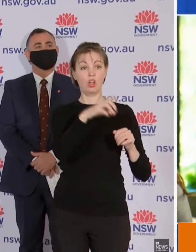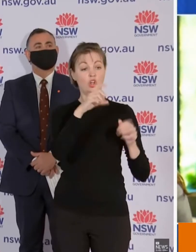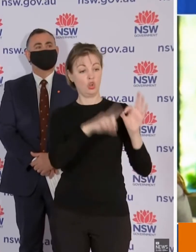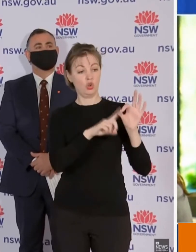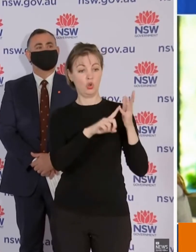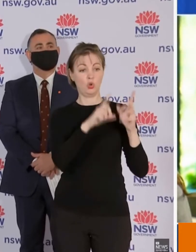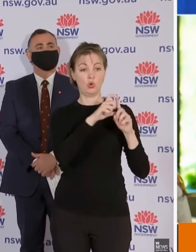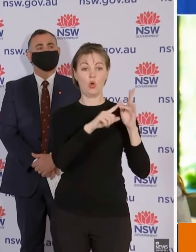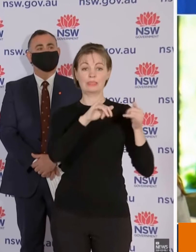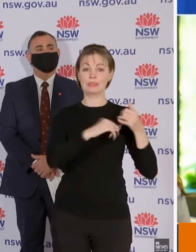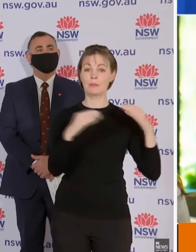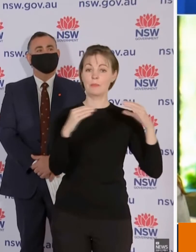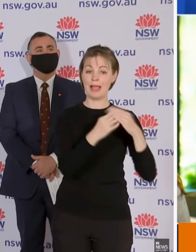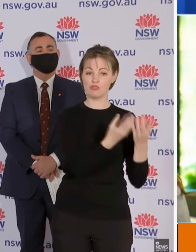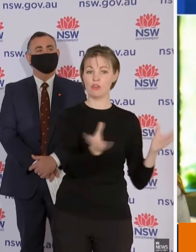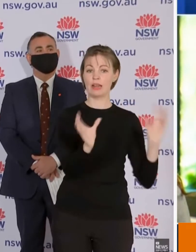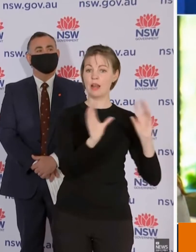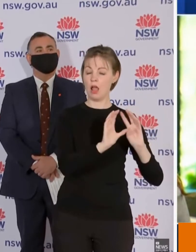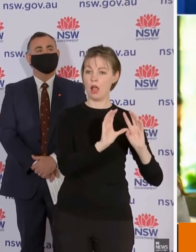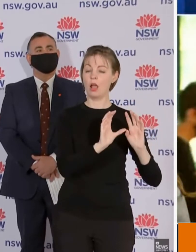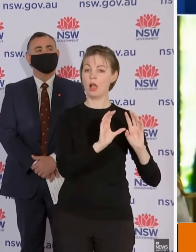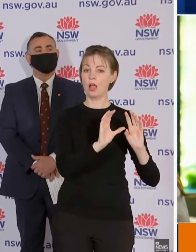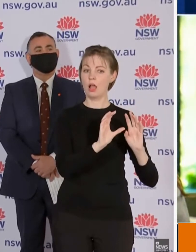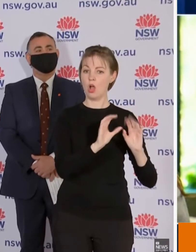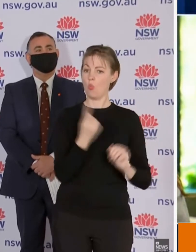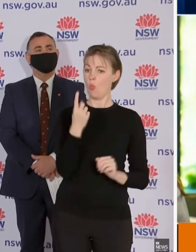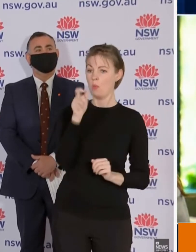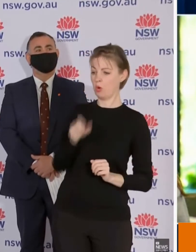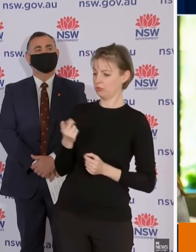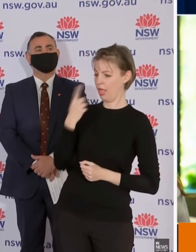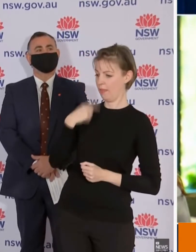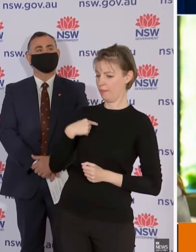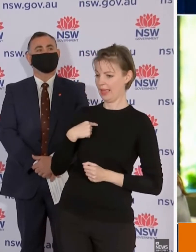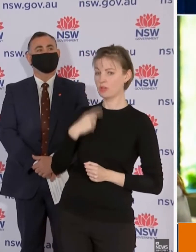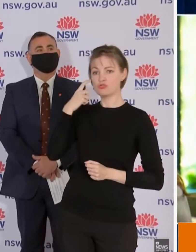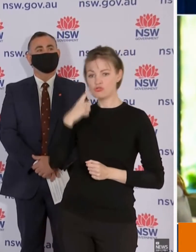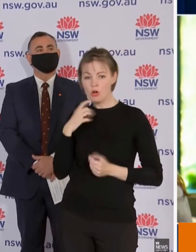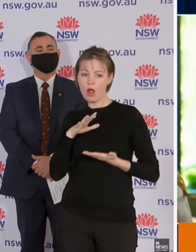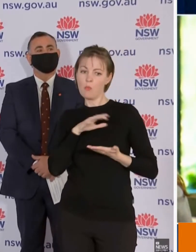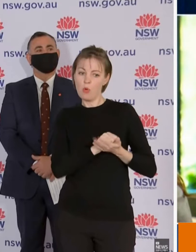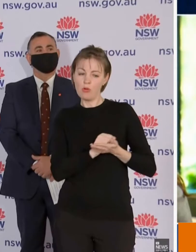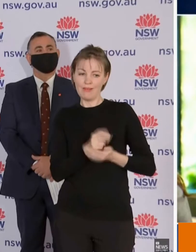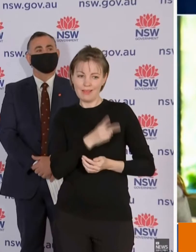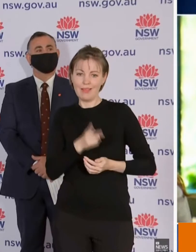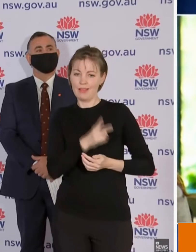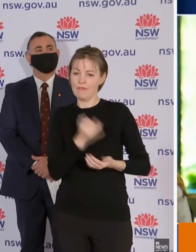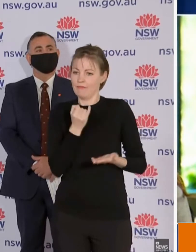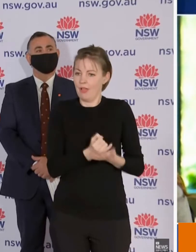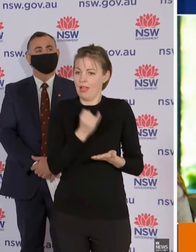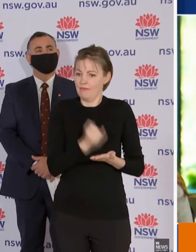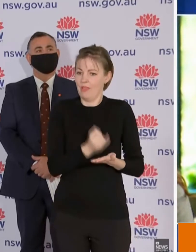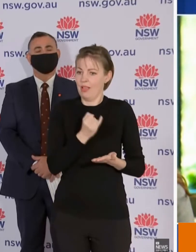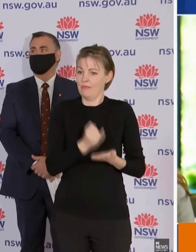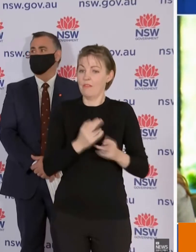book a 16-year-old in. The website is showing no vaccination bookings available at Kidos Bank Arena for 16-year-olds until